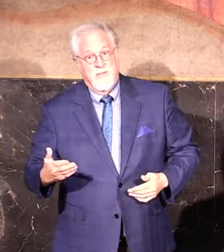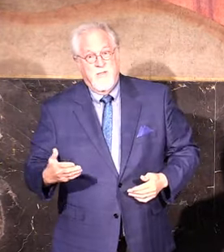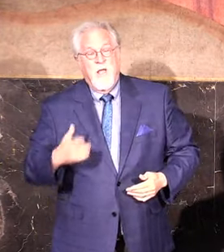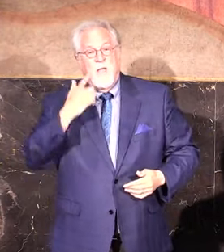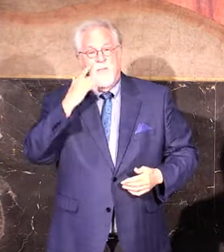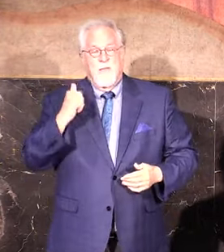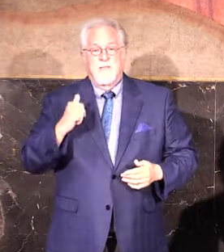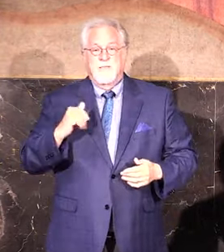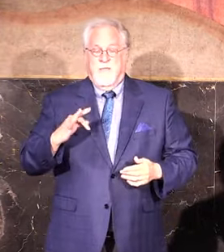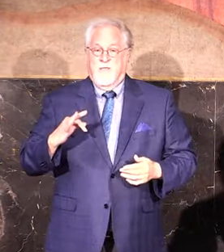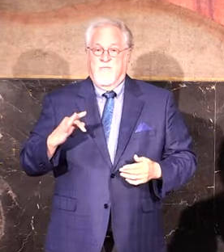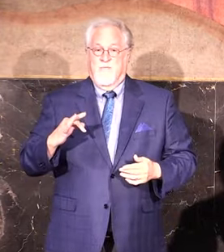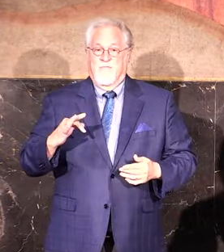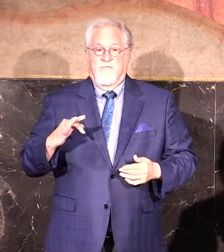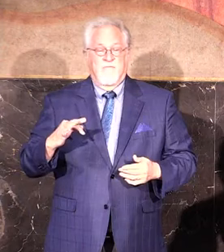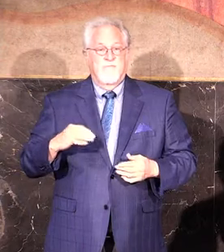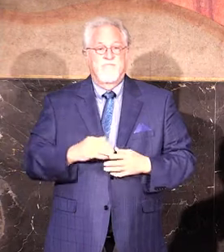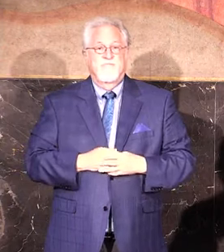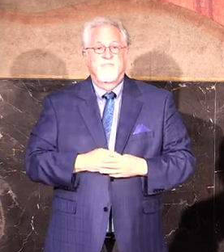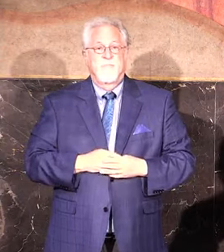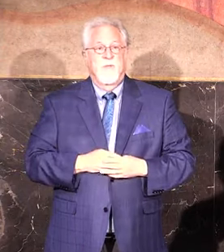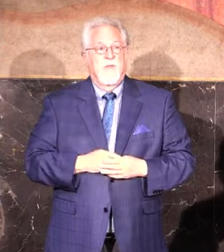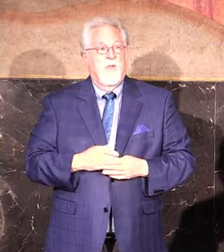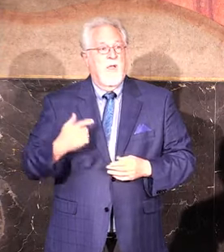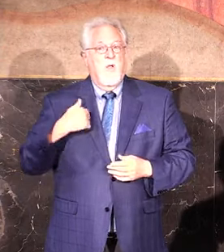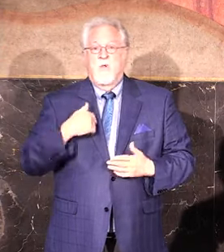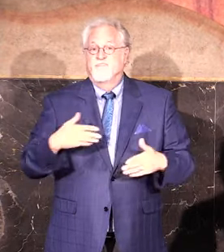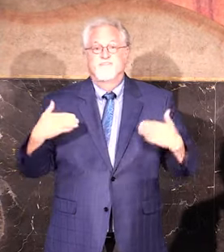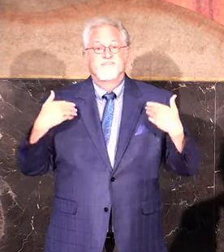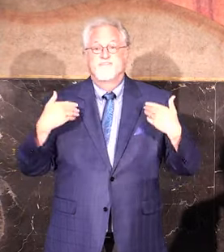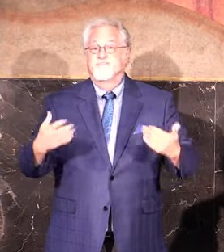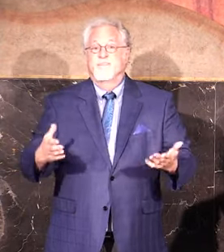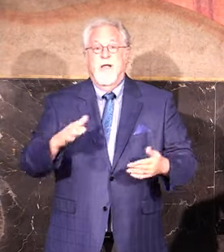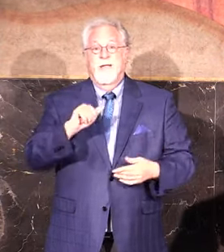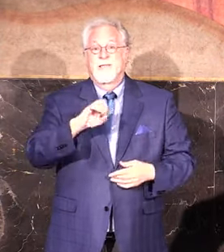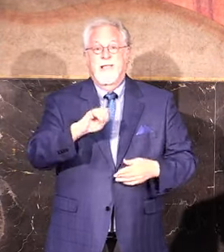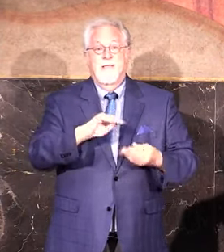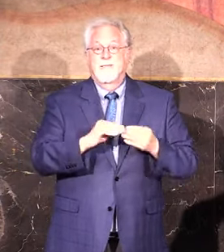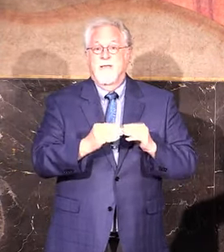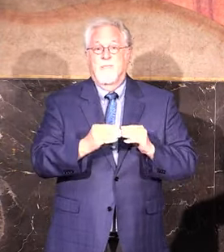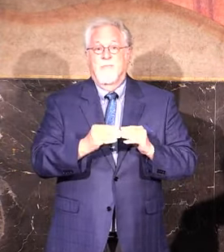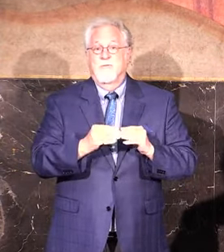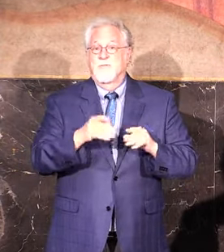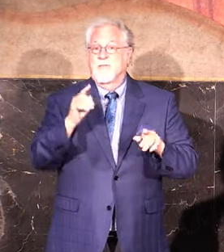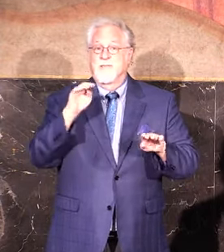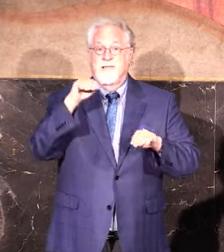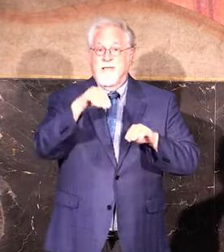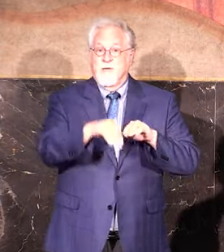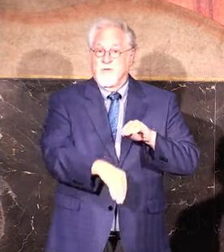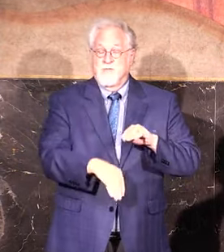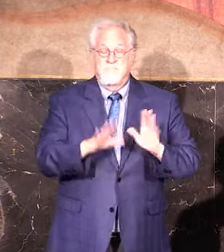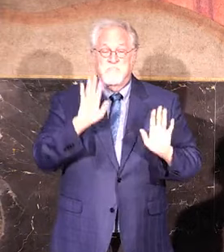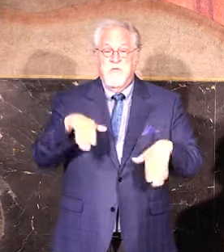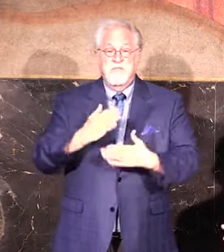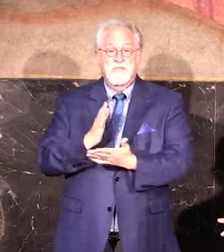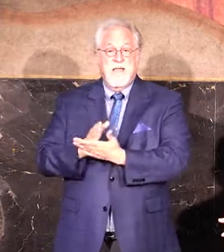guess if we were just going to move forward as our case numbers decreased, we would stop testing